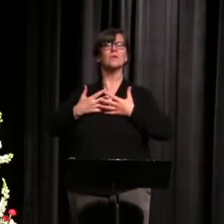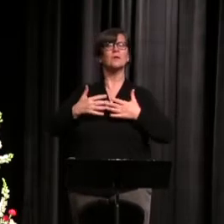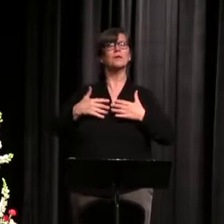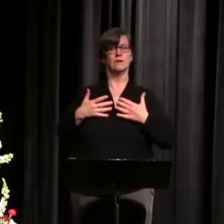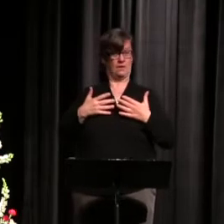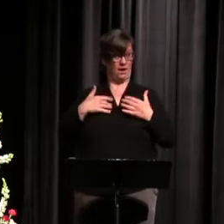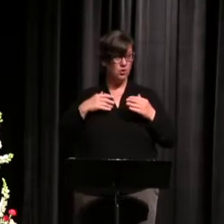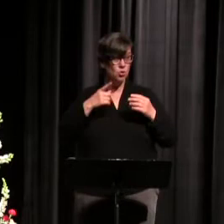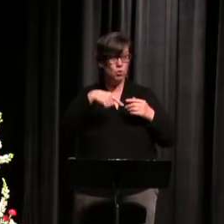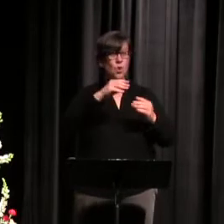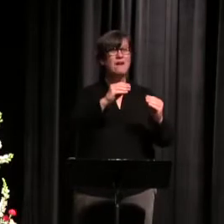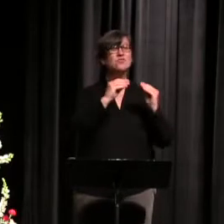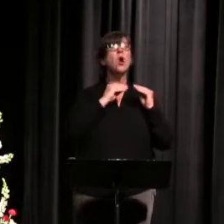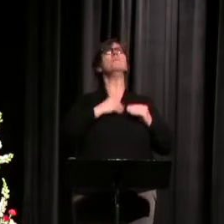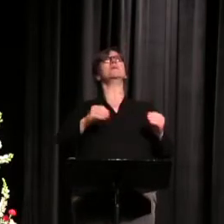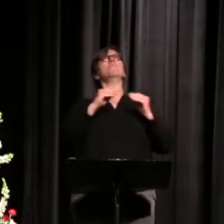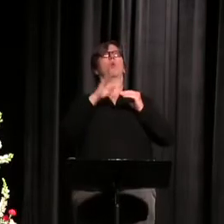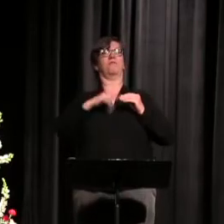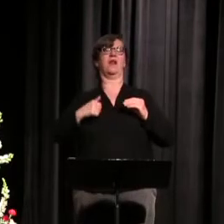taught you.